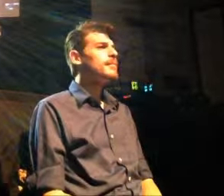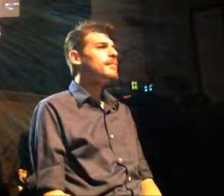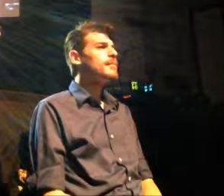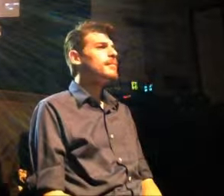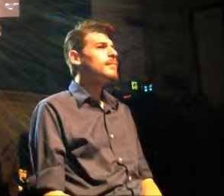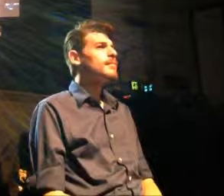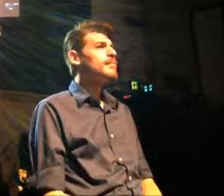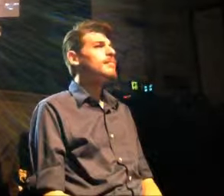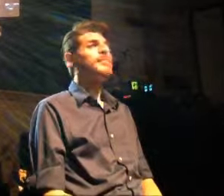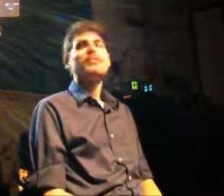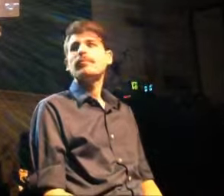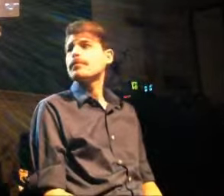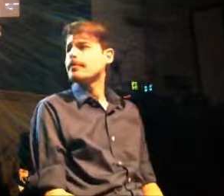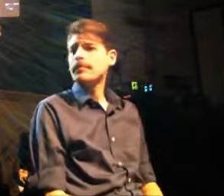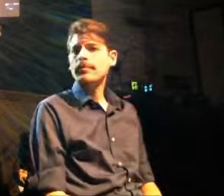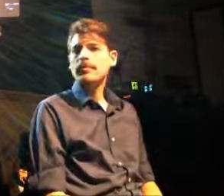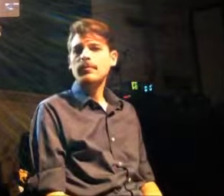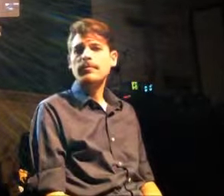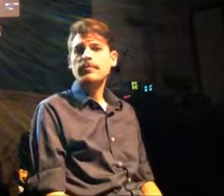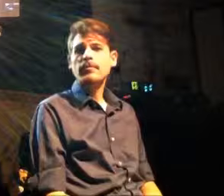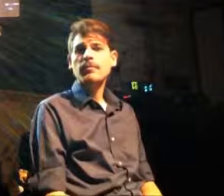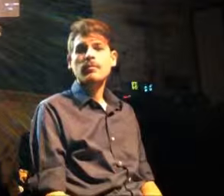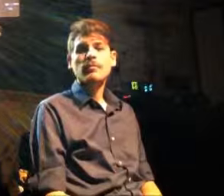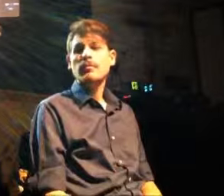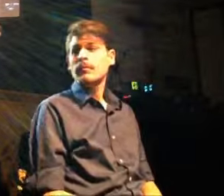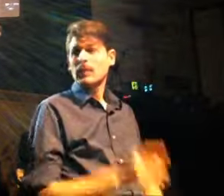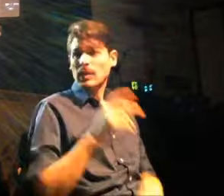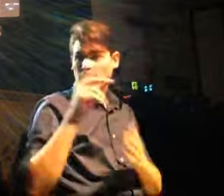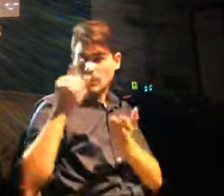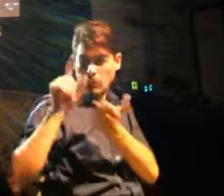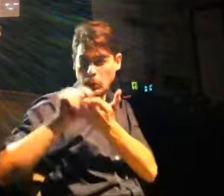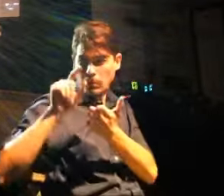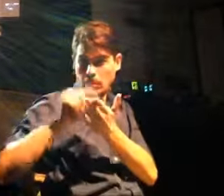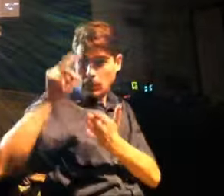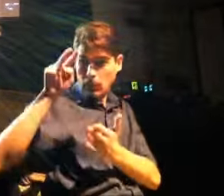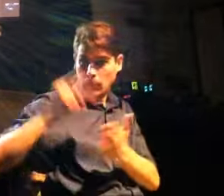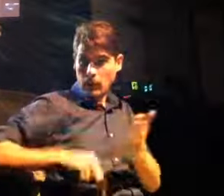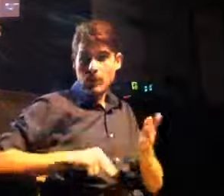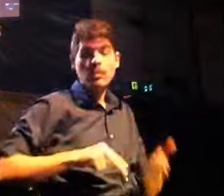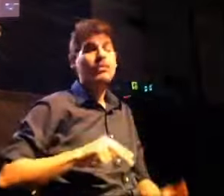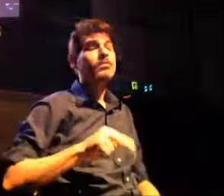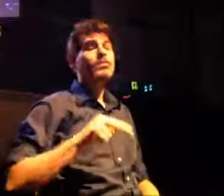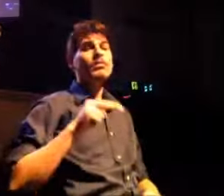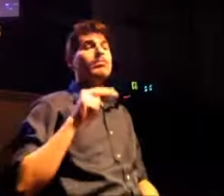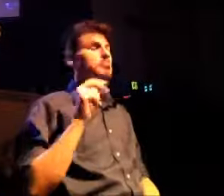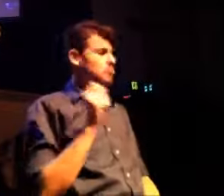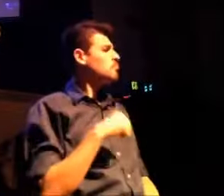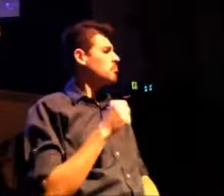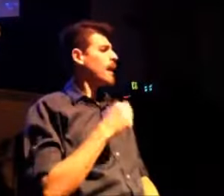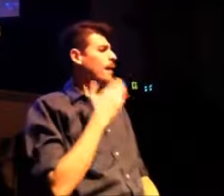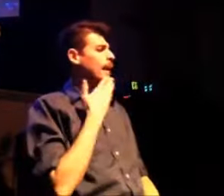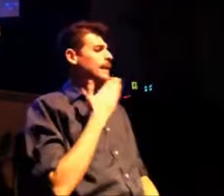Did you read that Wall Street article I mailed you? Oh, yeah, Dad, thanks. It was a good read.